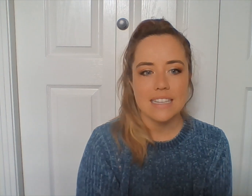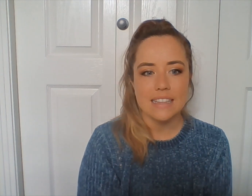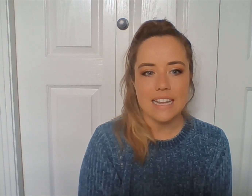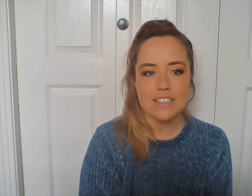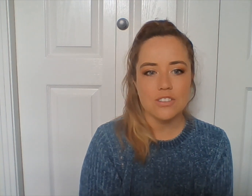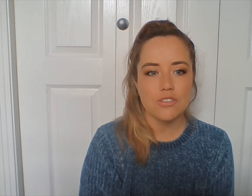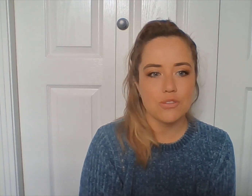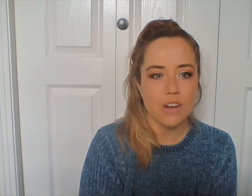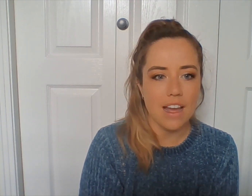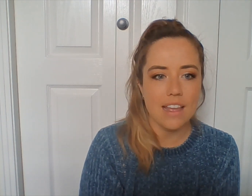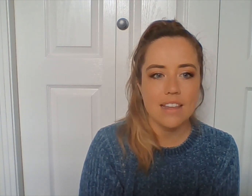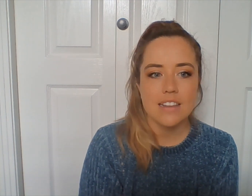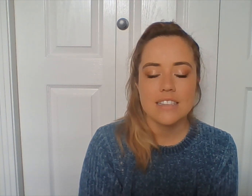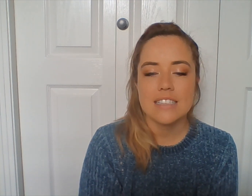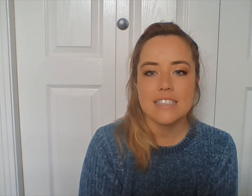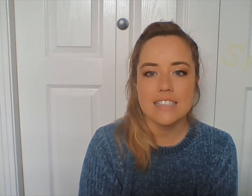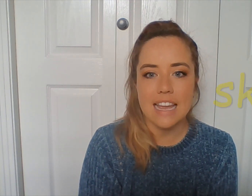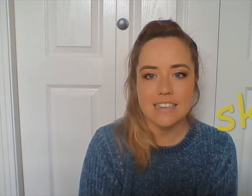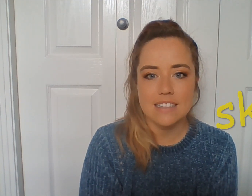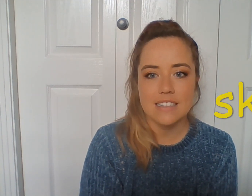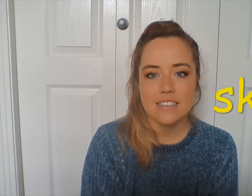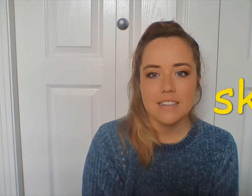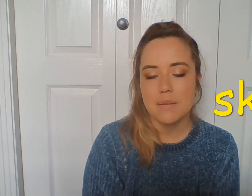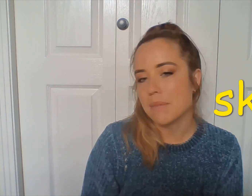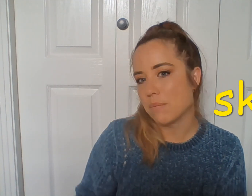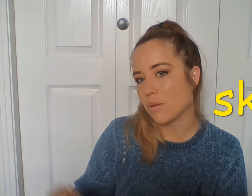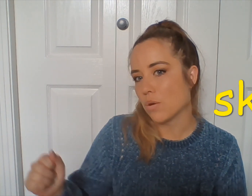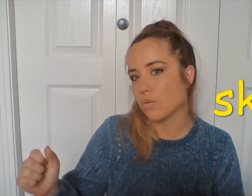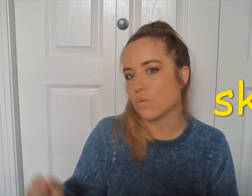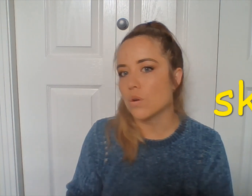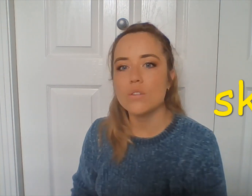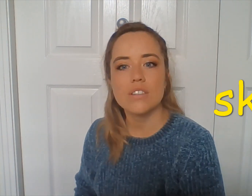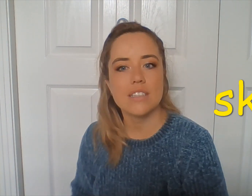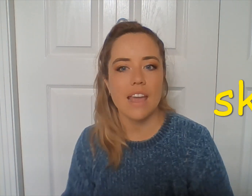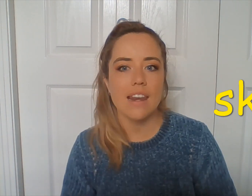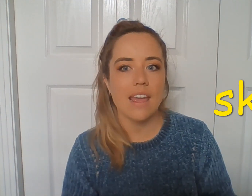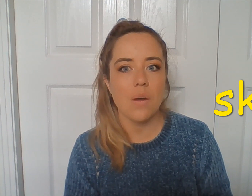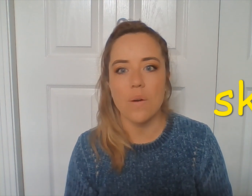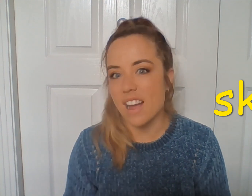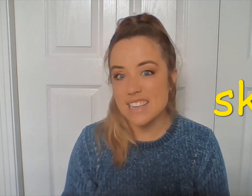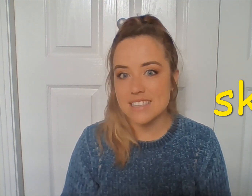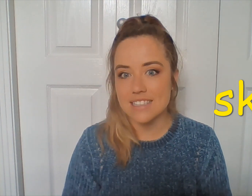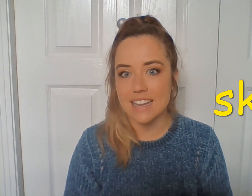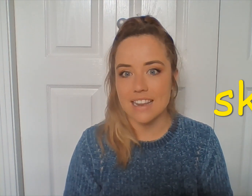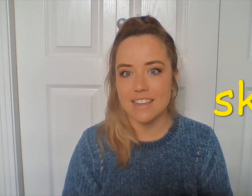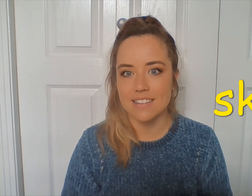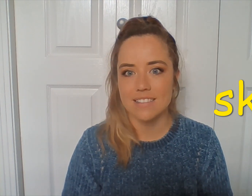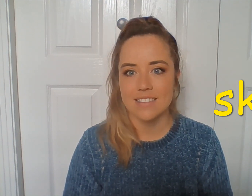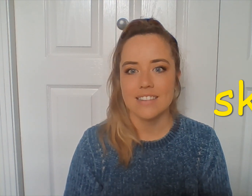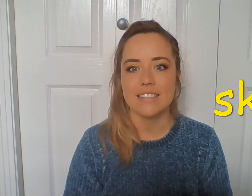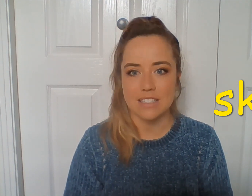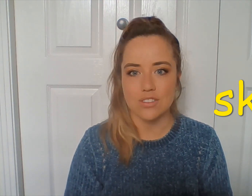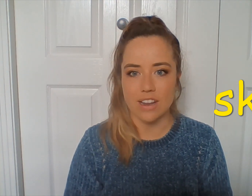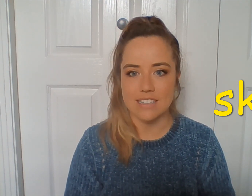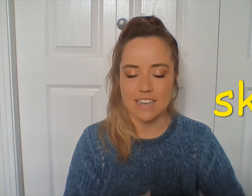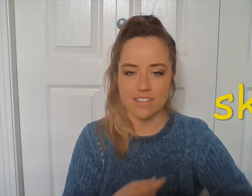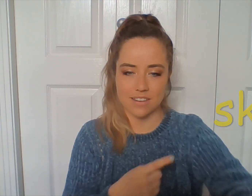Let's try, skate. Maybe you go roller skating or ice skating. Let's try it together.